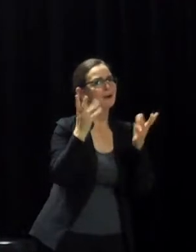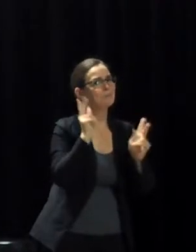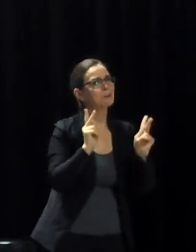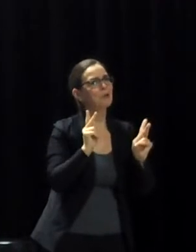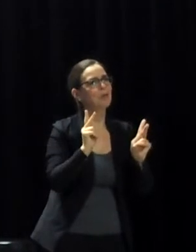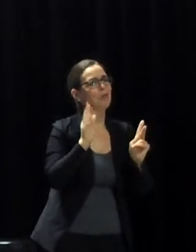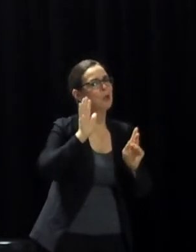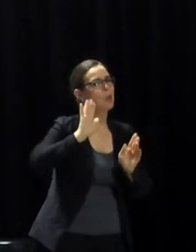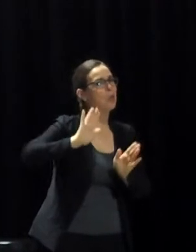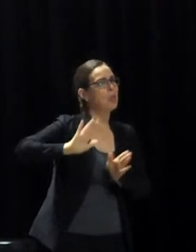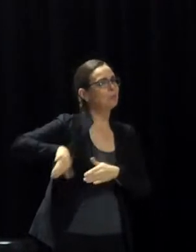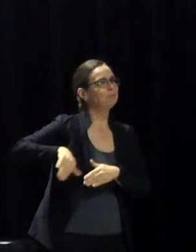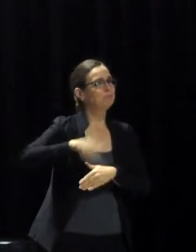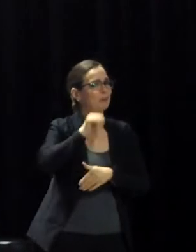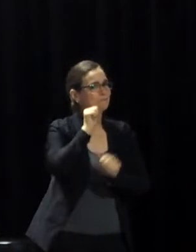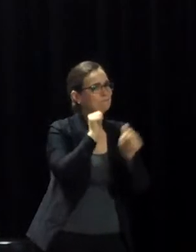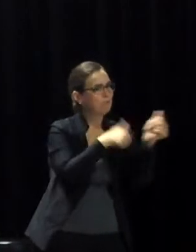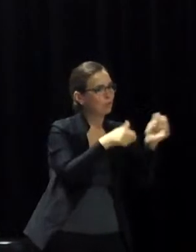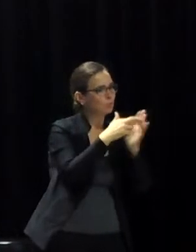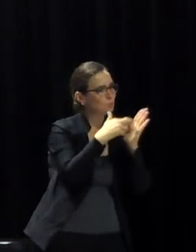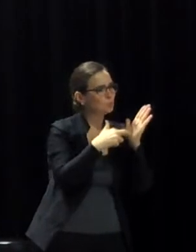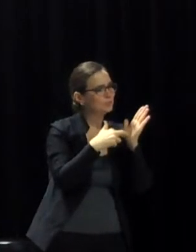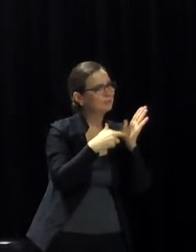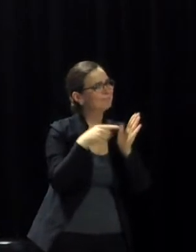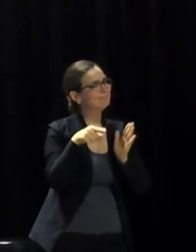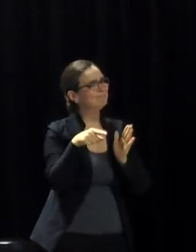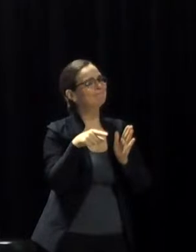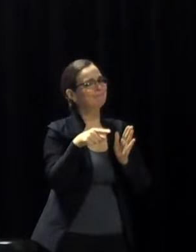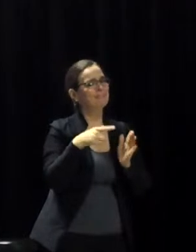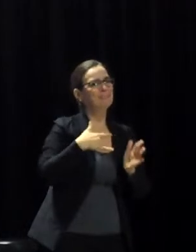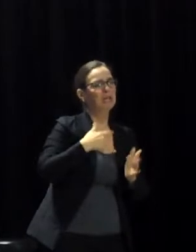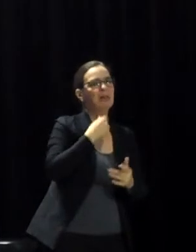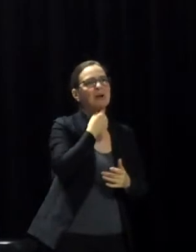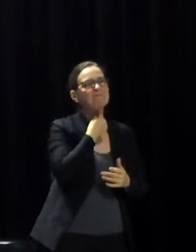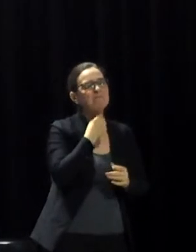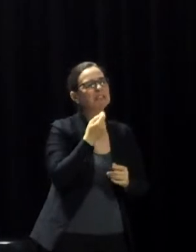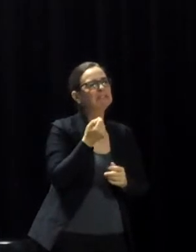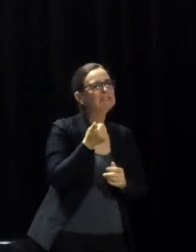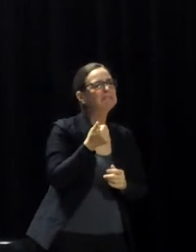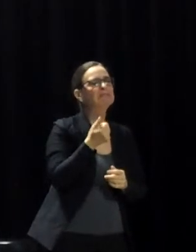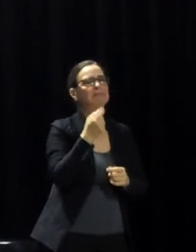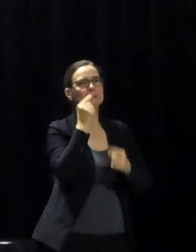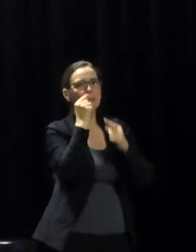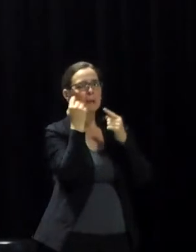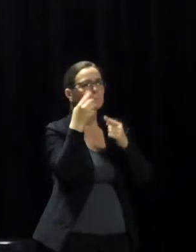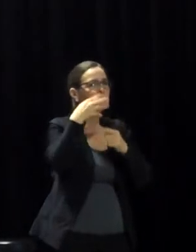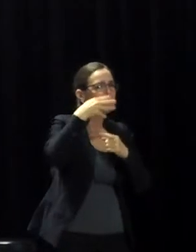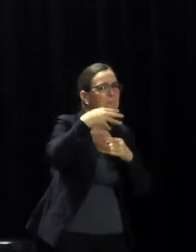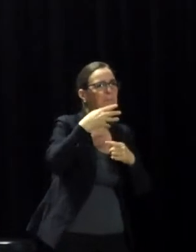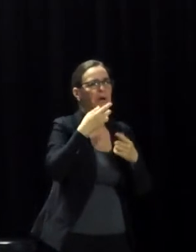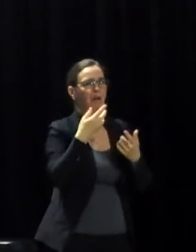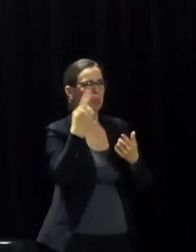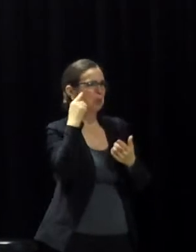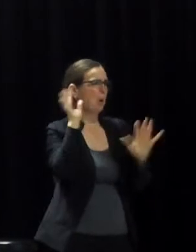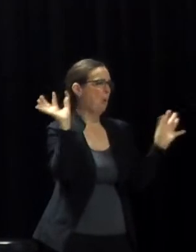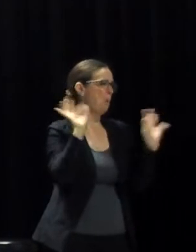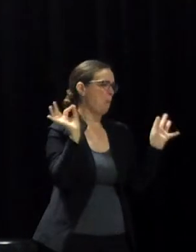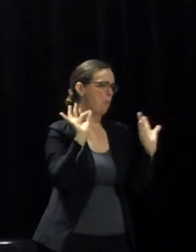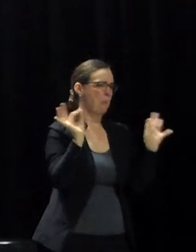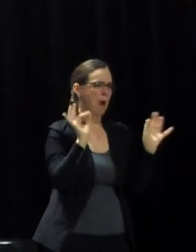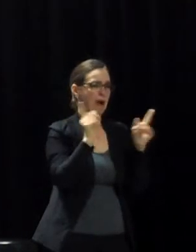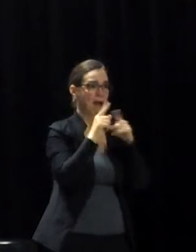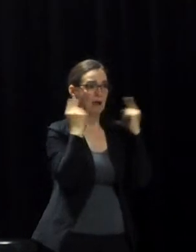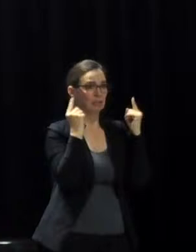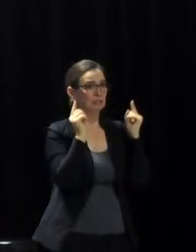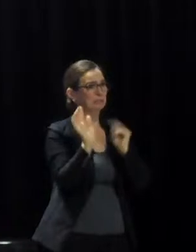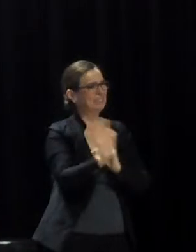this for a week. So this is key as we move into wintertime. We're seeing a seasonal